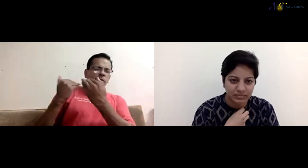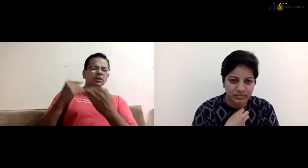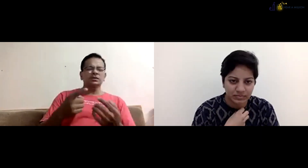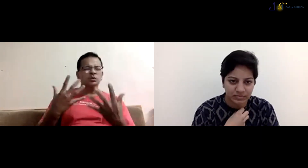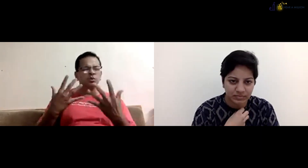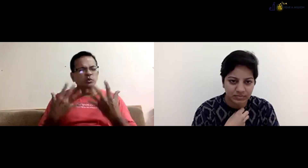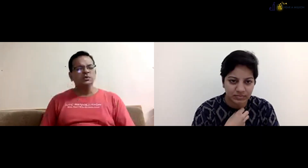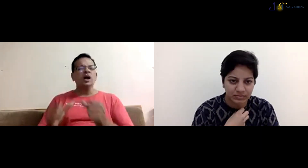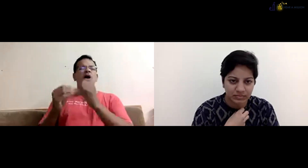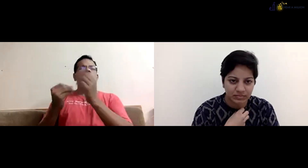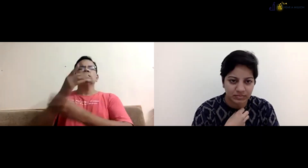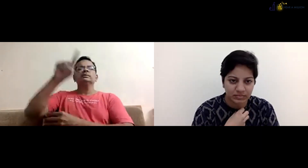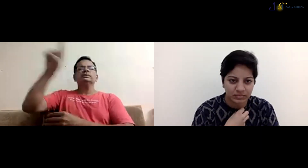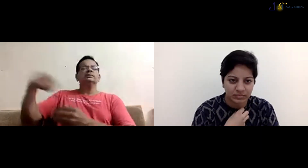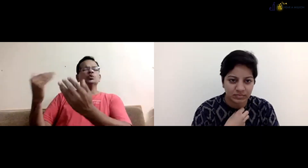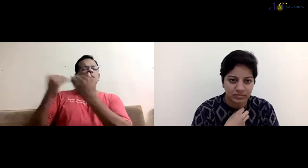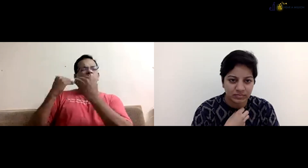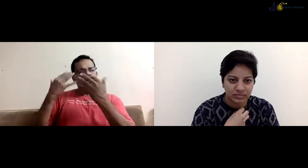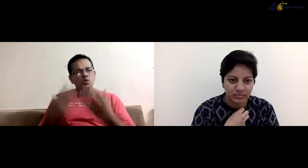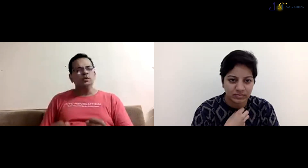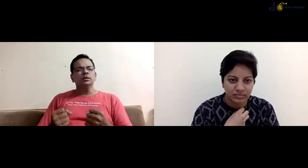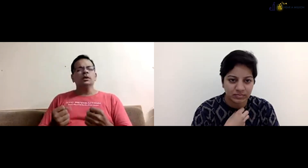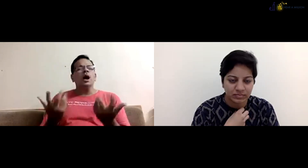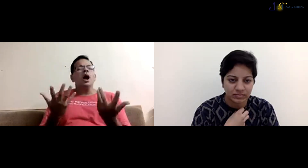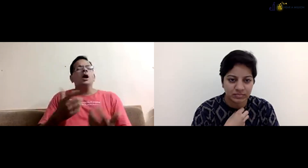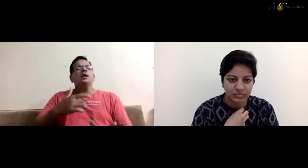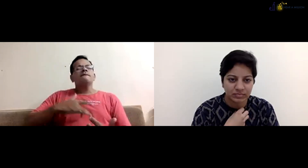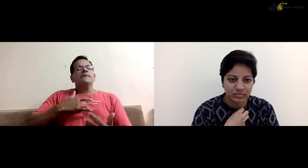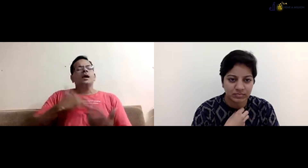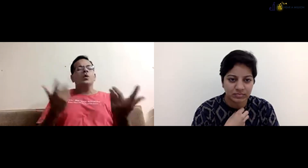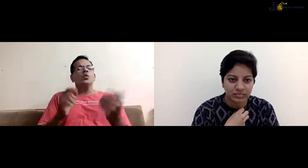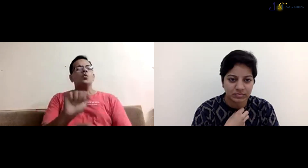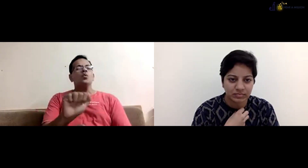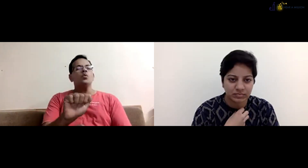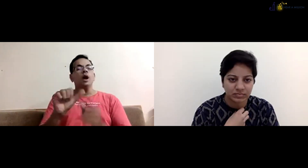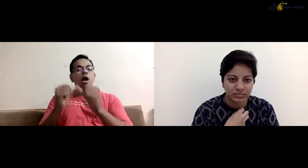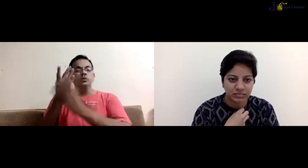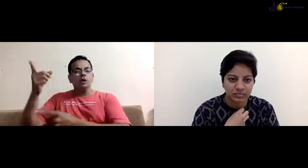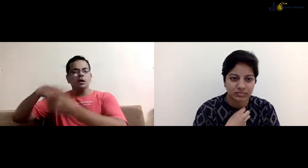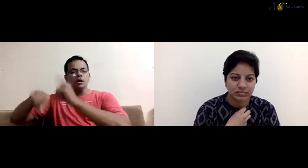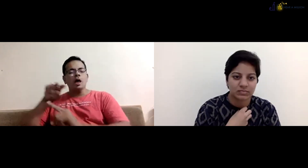feel? What kind of support you needed from the association?